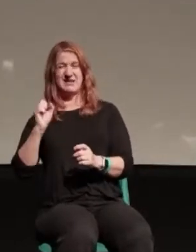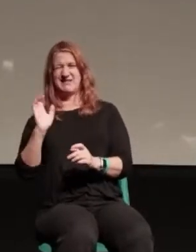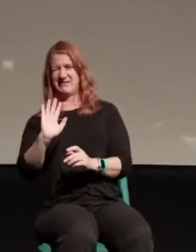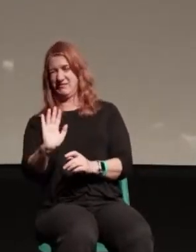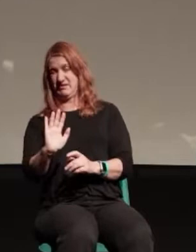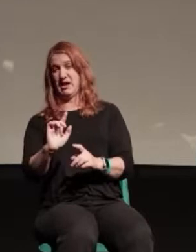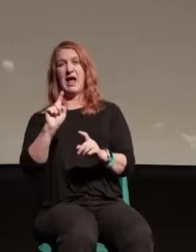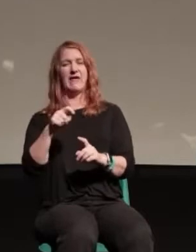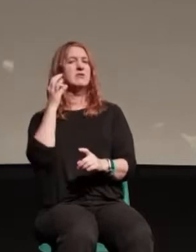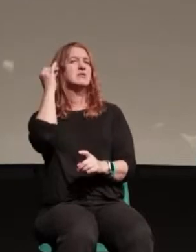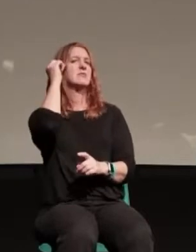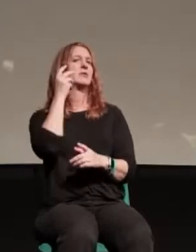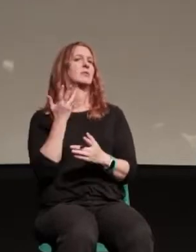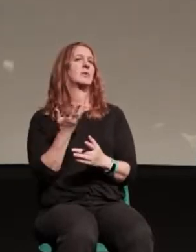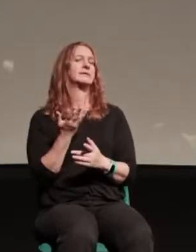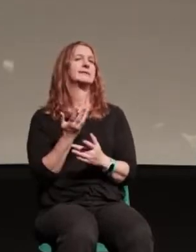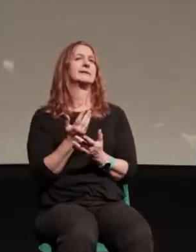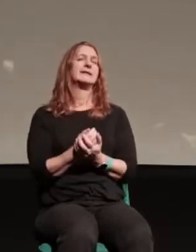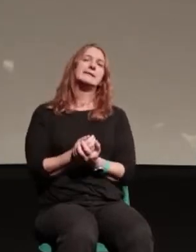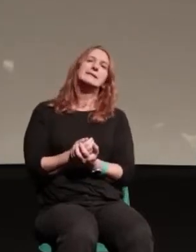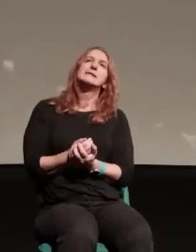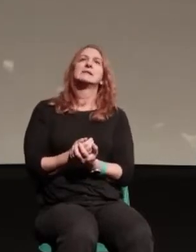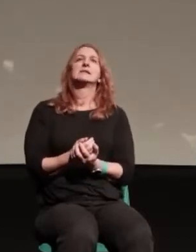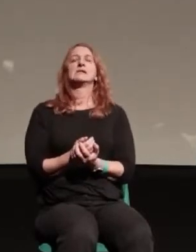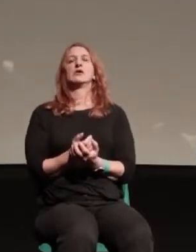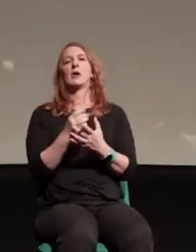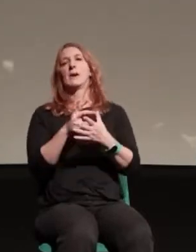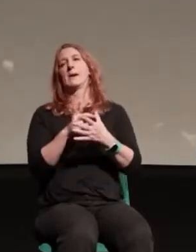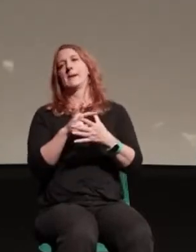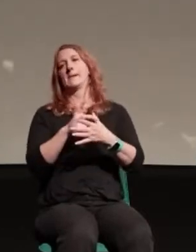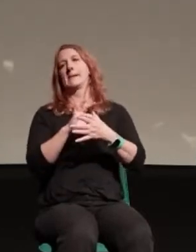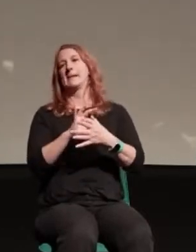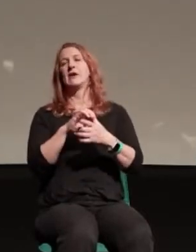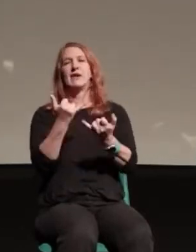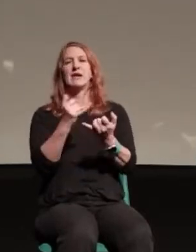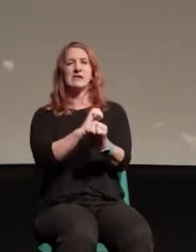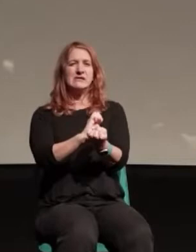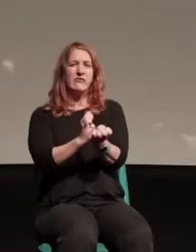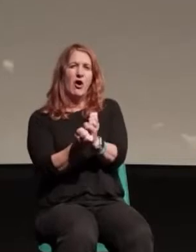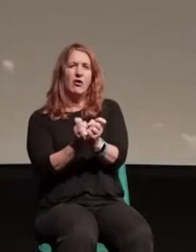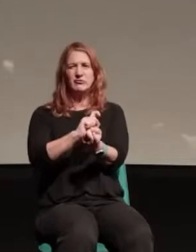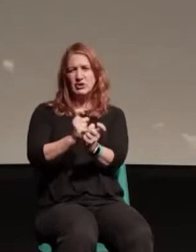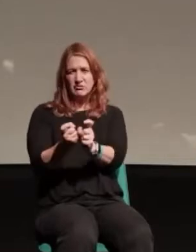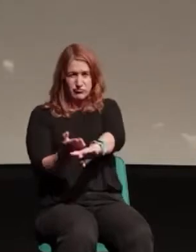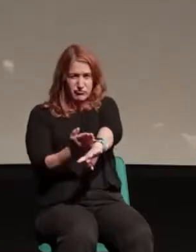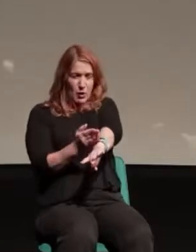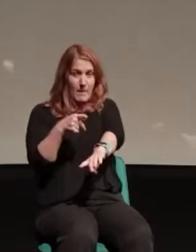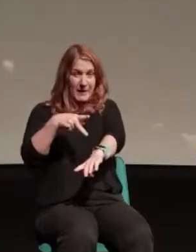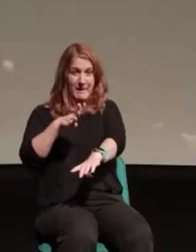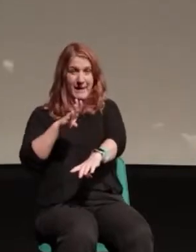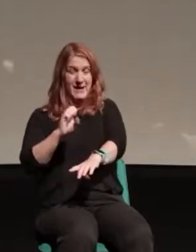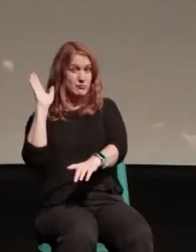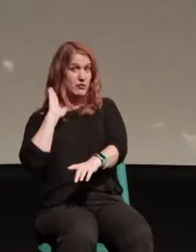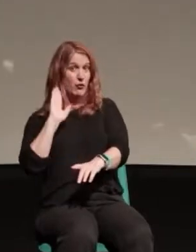into consideration, the evolution of media from that point, because, PBS was one of the